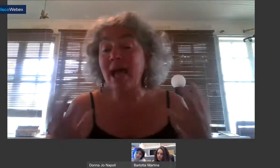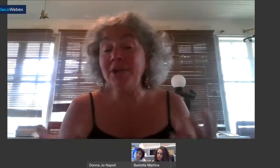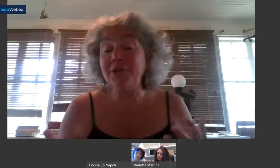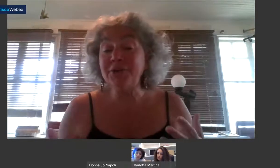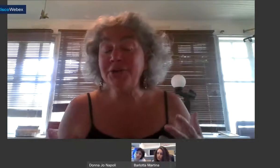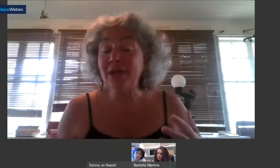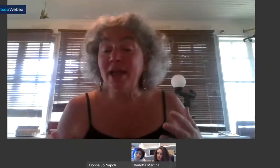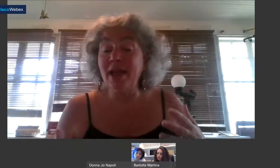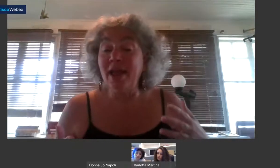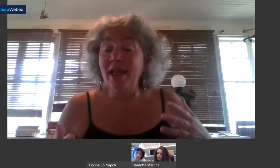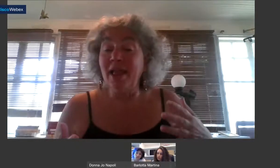signers,